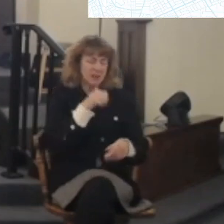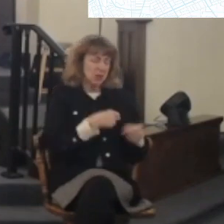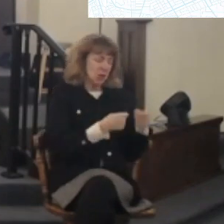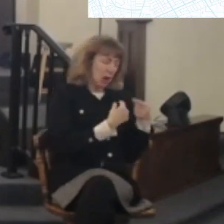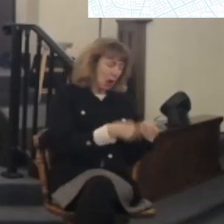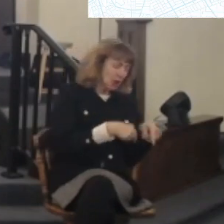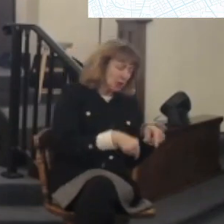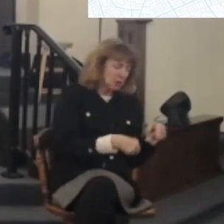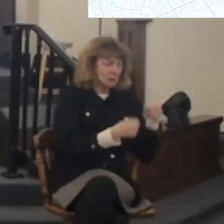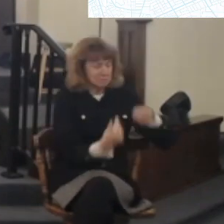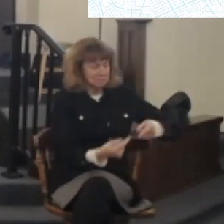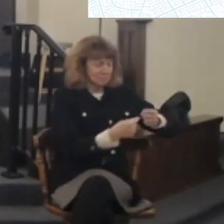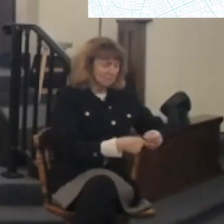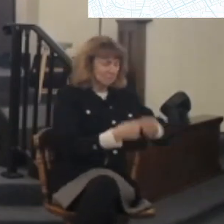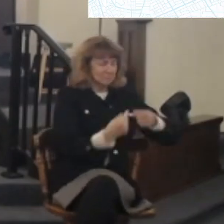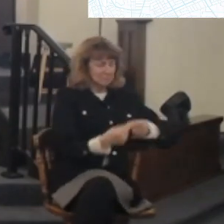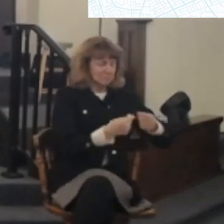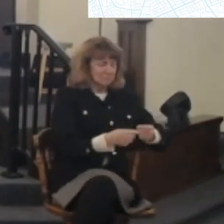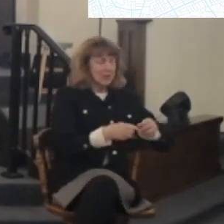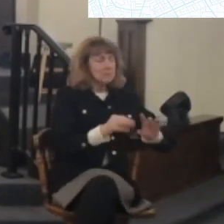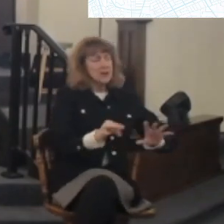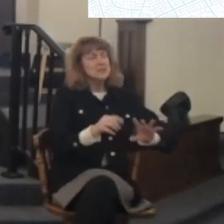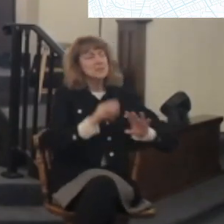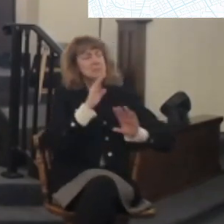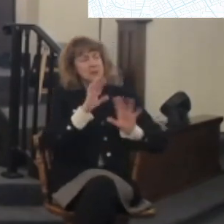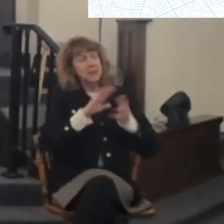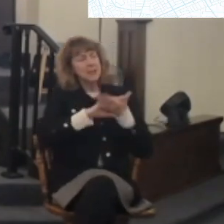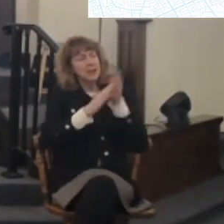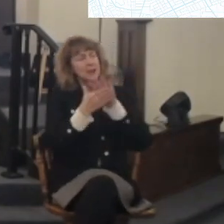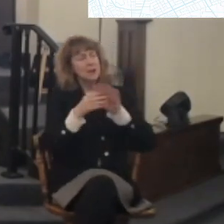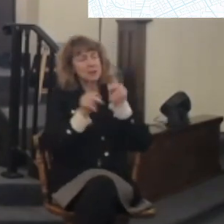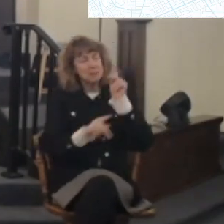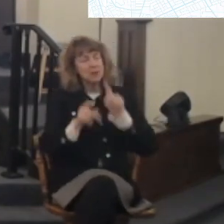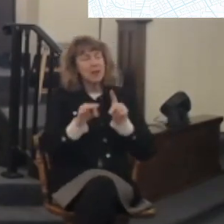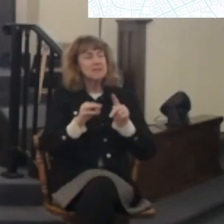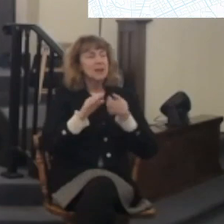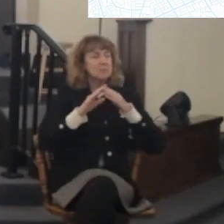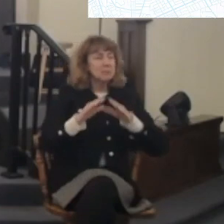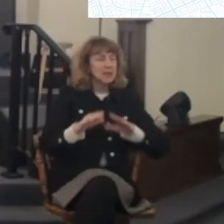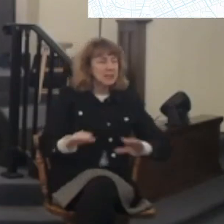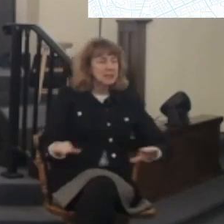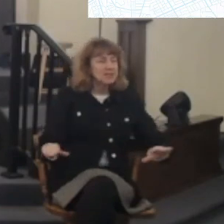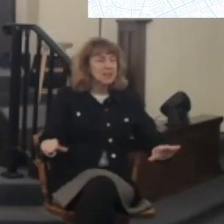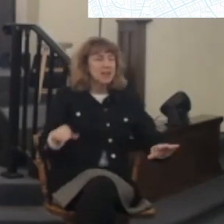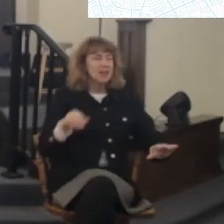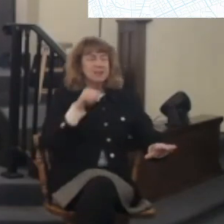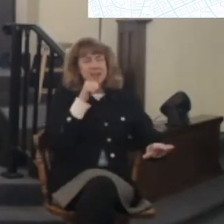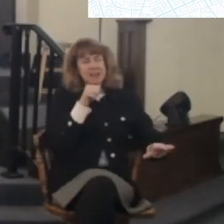to be a person of peace and prosperity, saying we need to think about the people, not